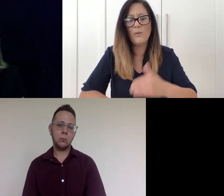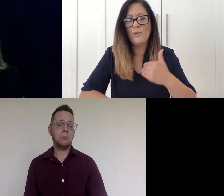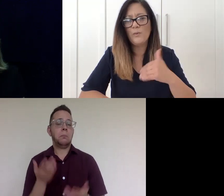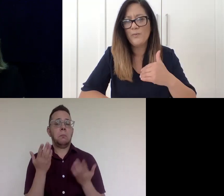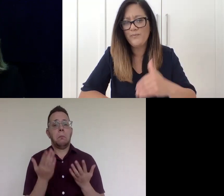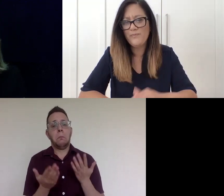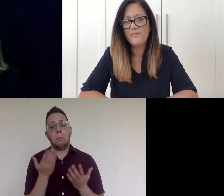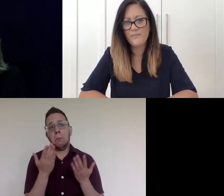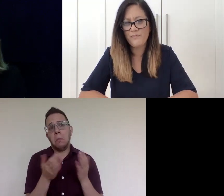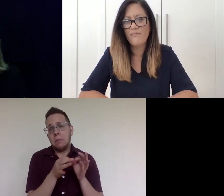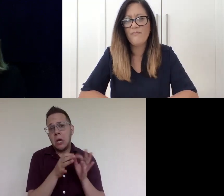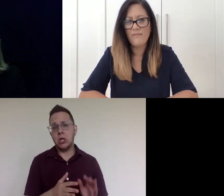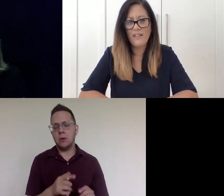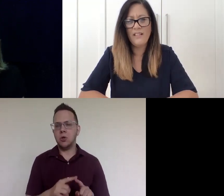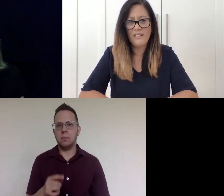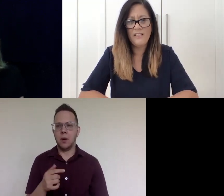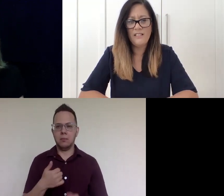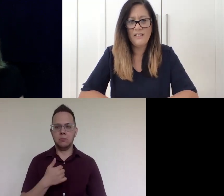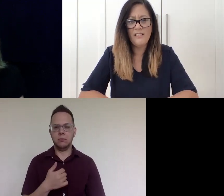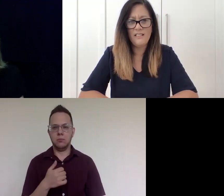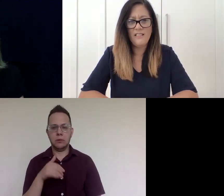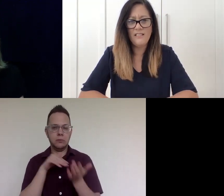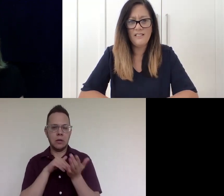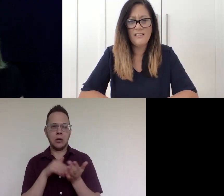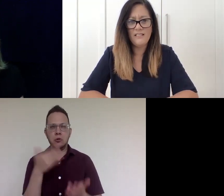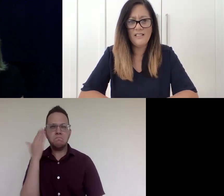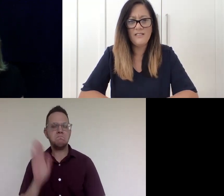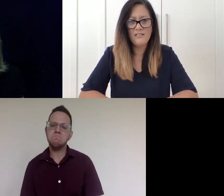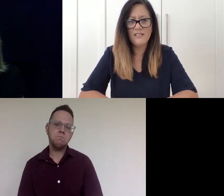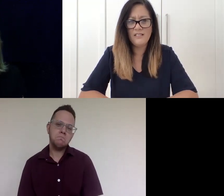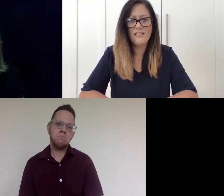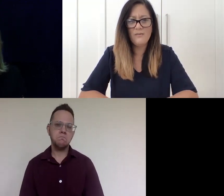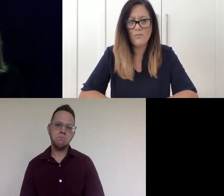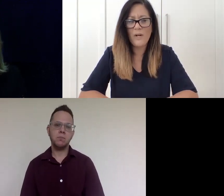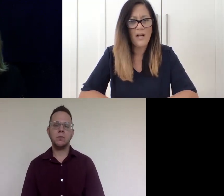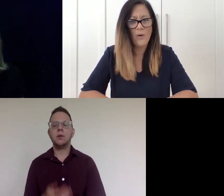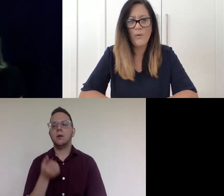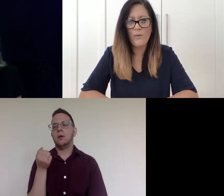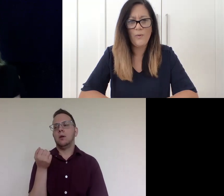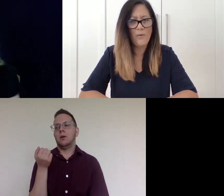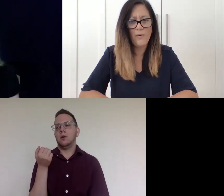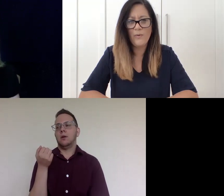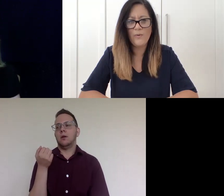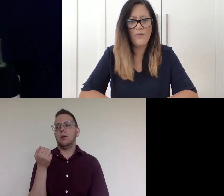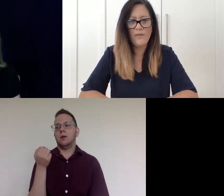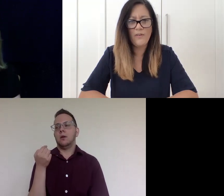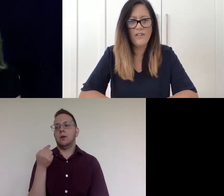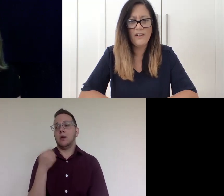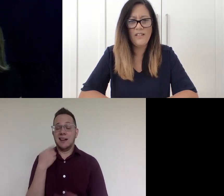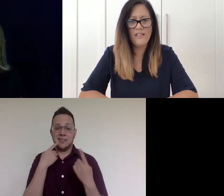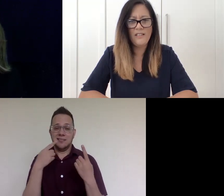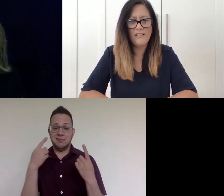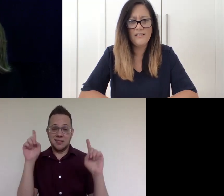come out himself. I mean, maybe with an interpreter there, but I don't know. I doubt it.